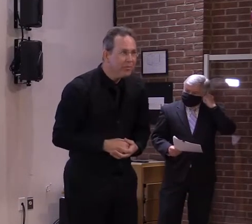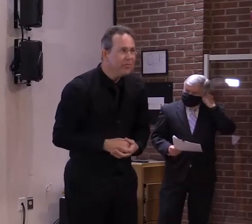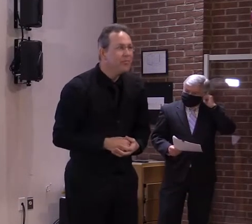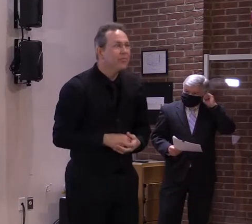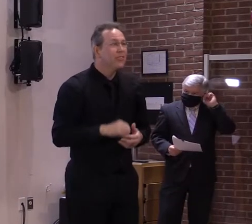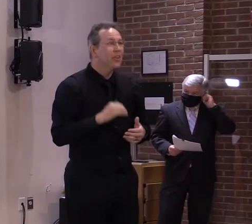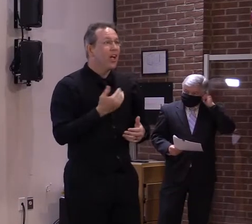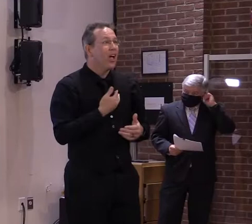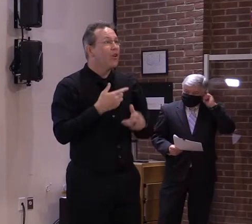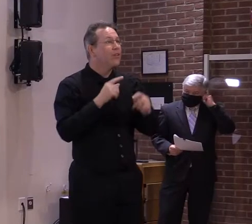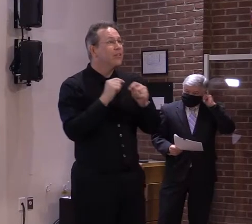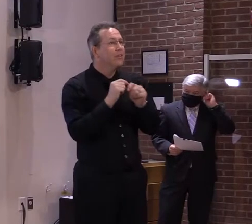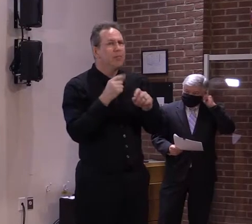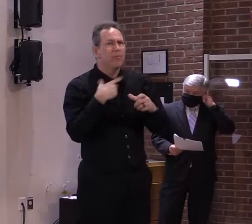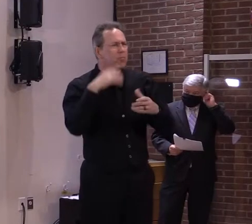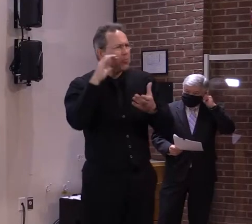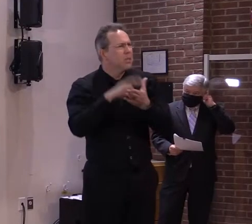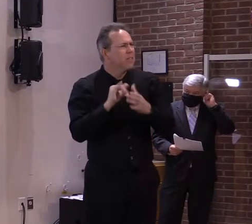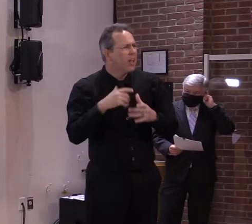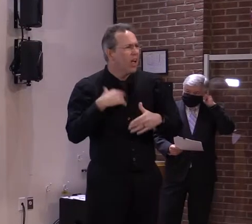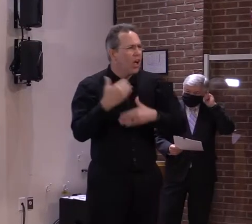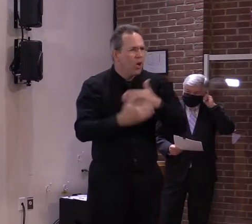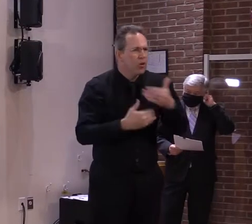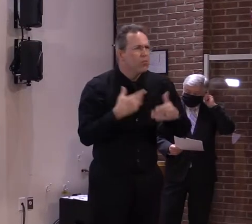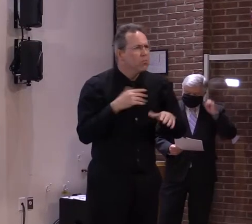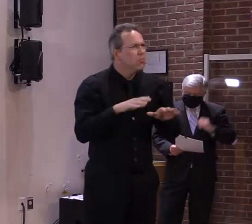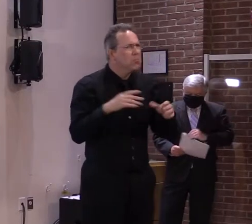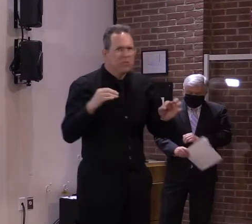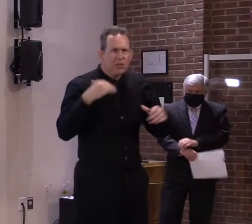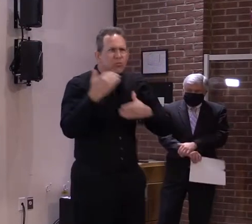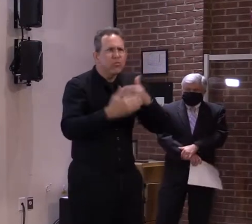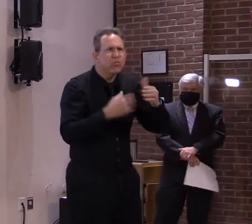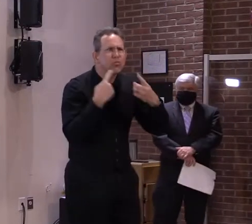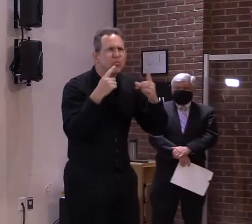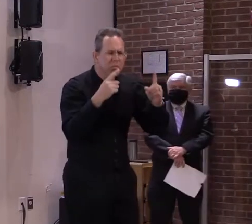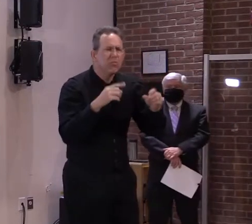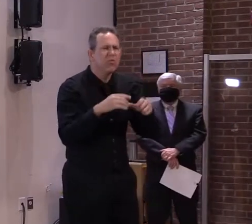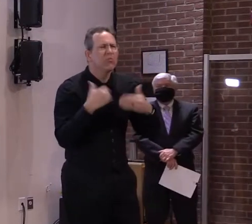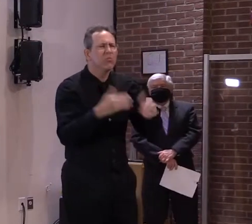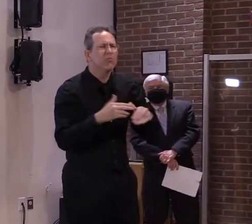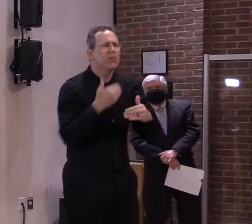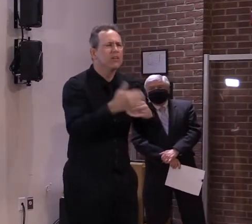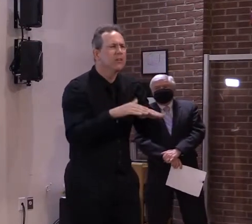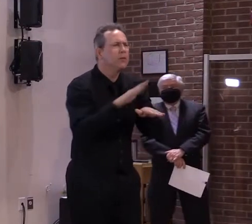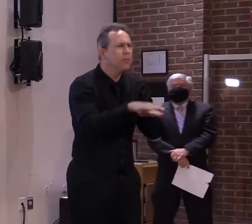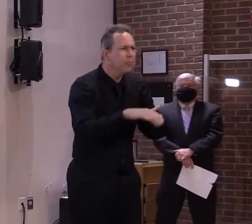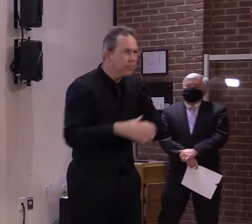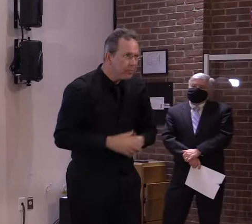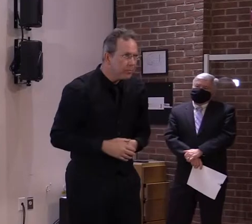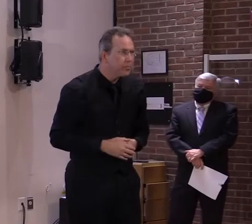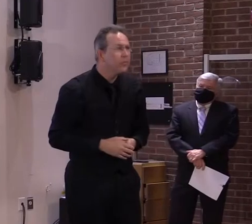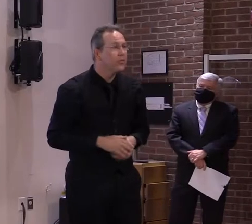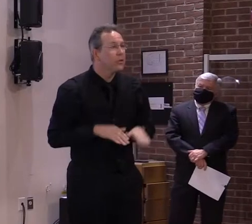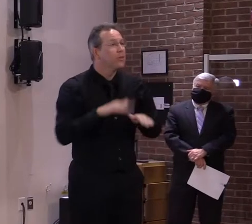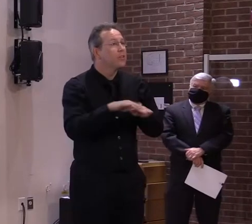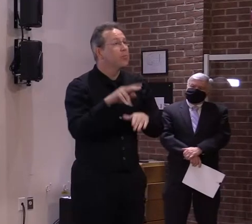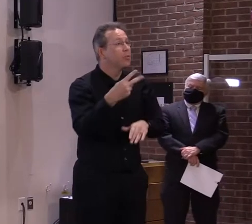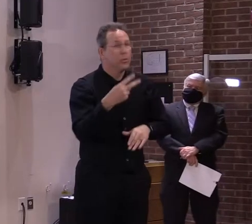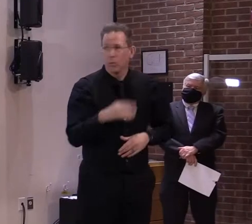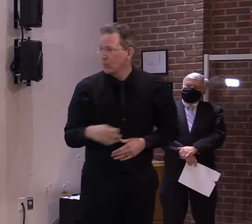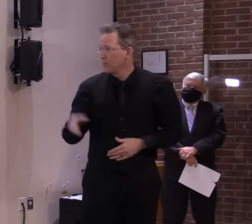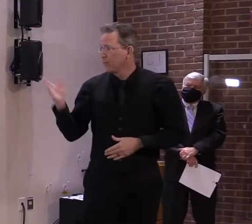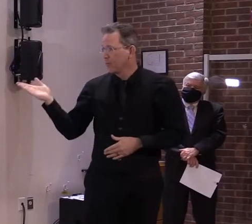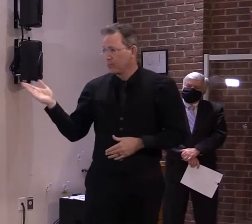take another step forward. So in step two, all sectors will move to